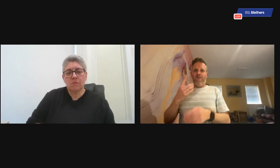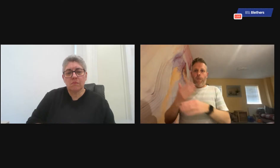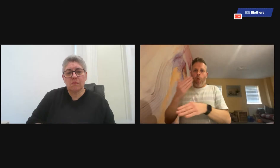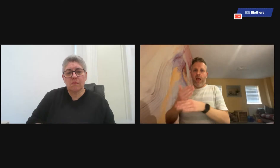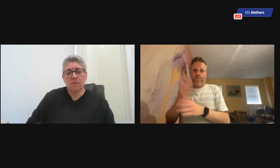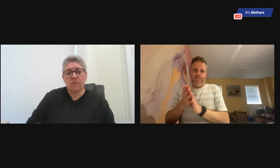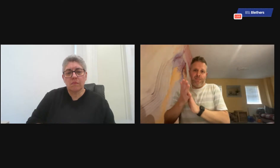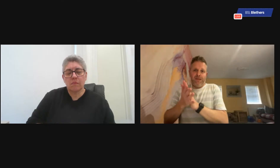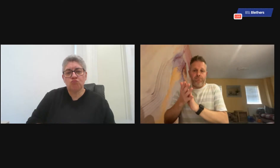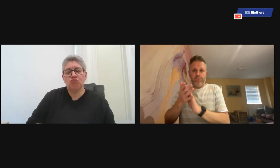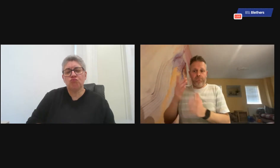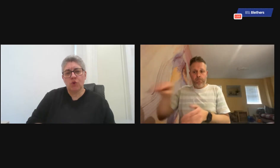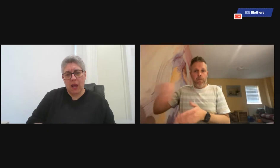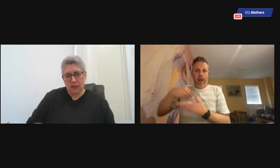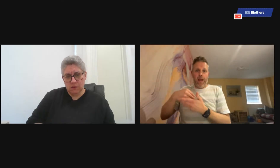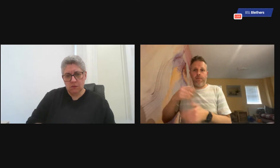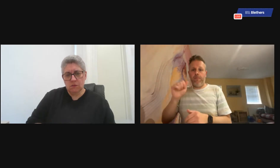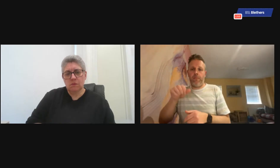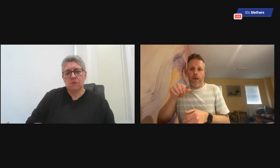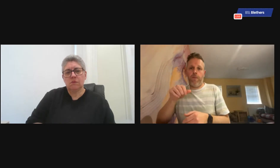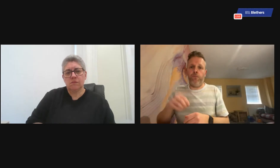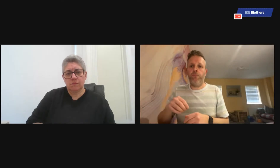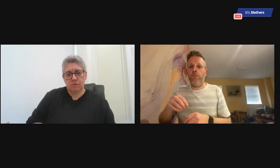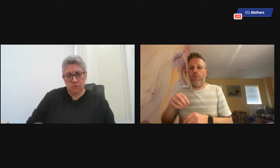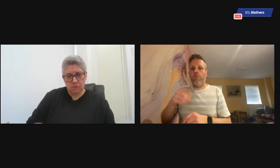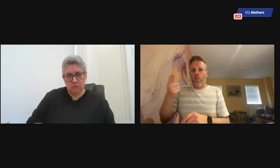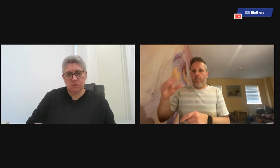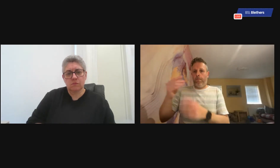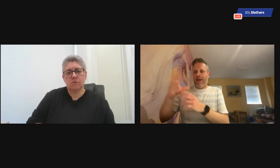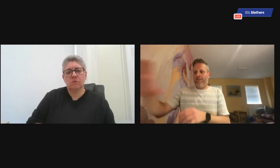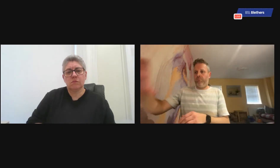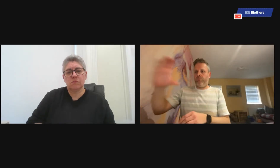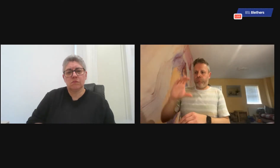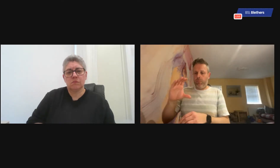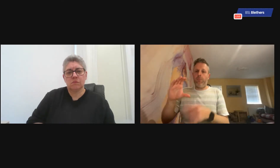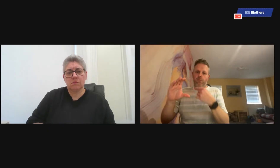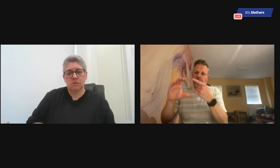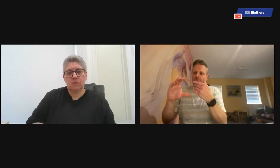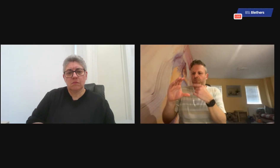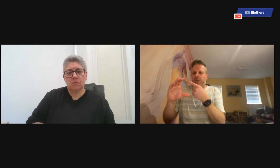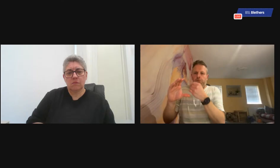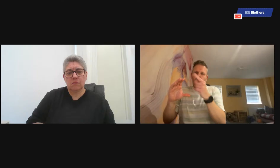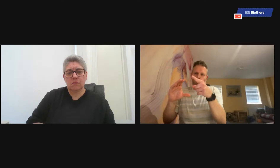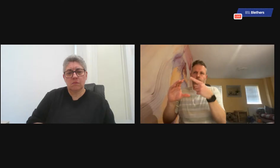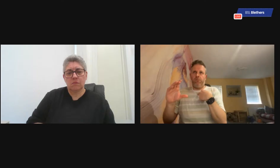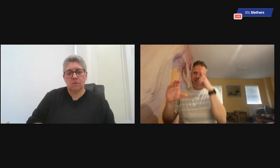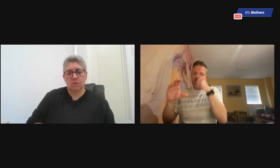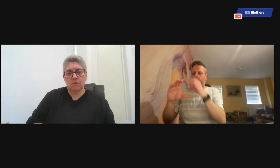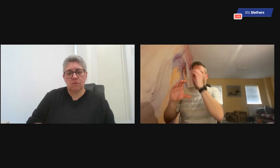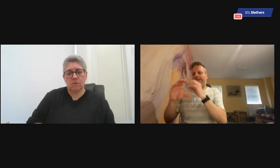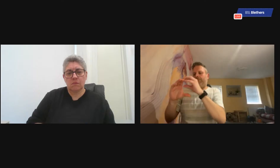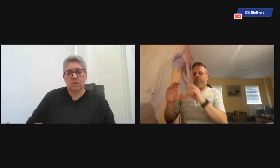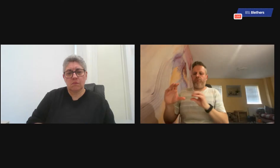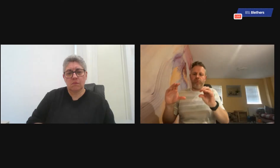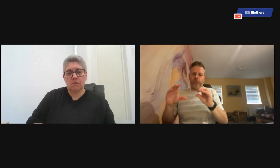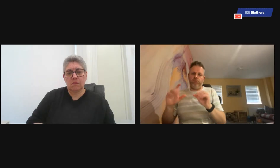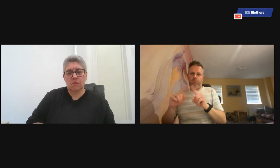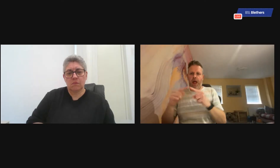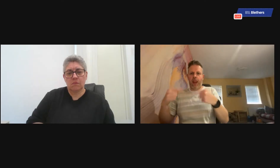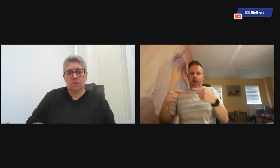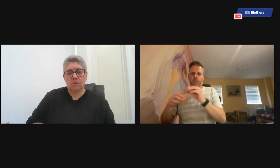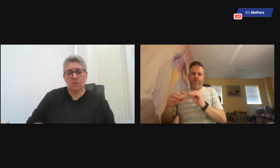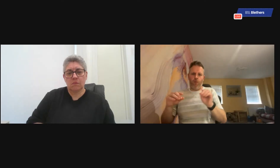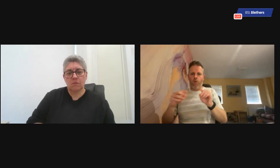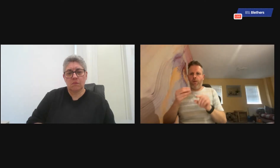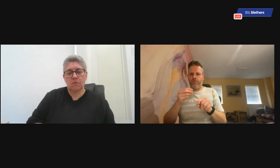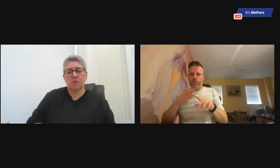there? Well, fostering is essentially self-employment and you're paid for that. So you'll get a wage, if you